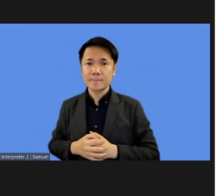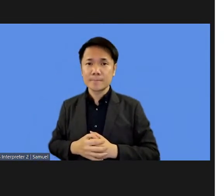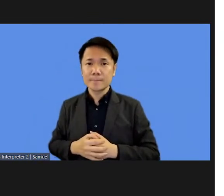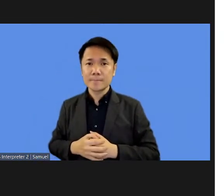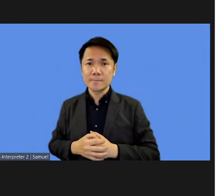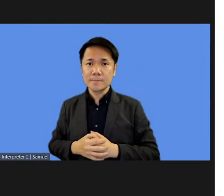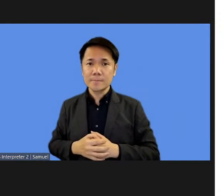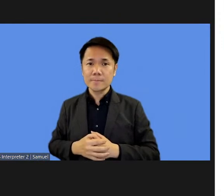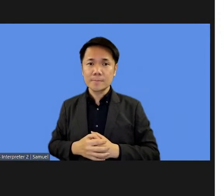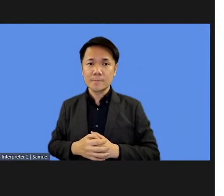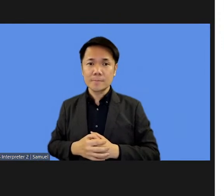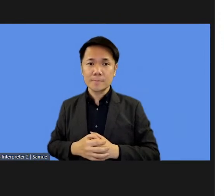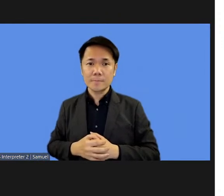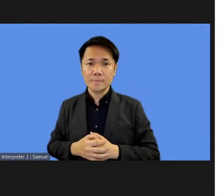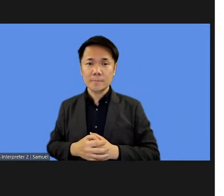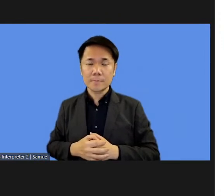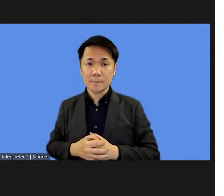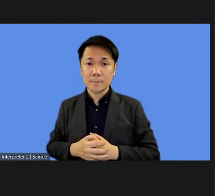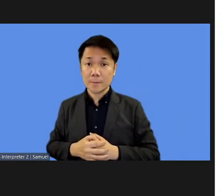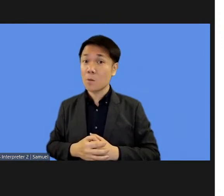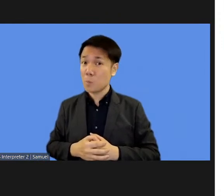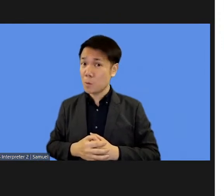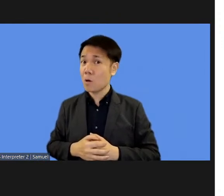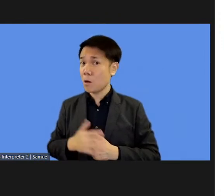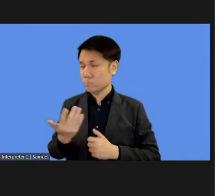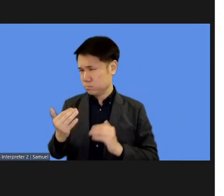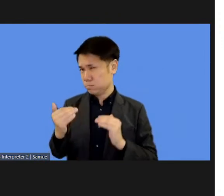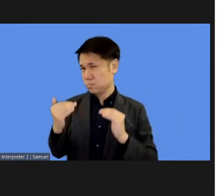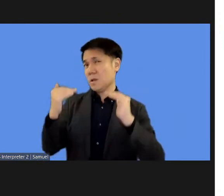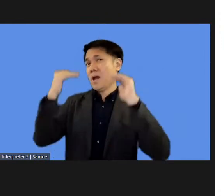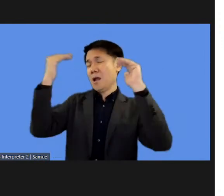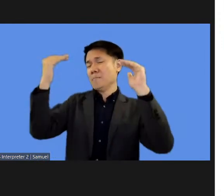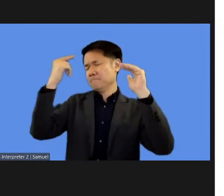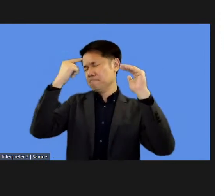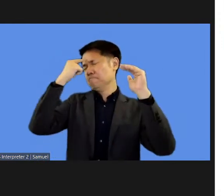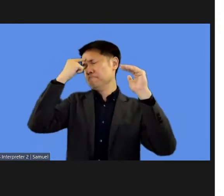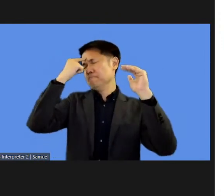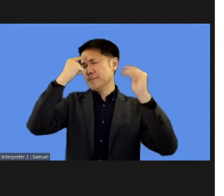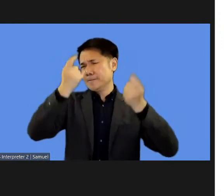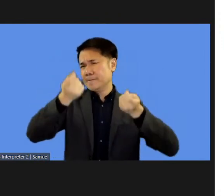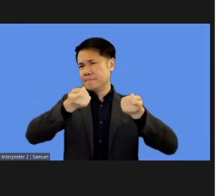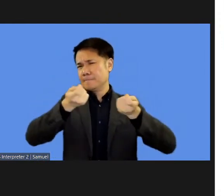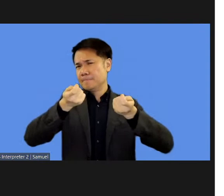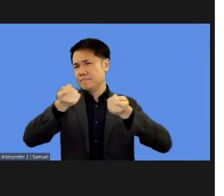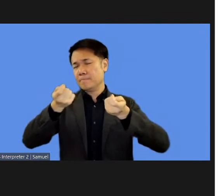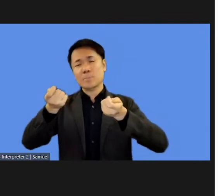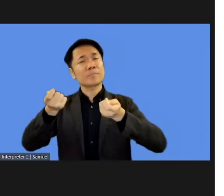most of us are working at that level where we're trying to get the good examples and pass them.